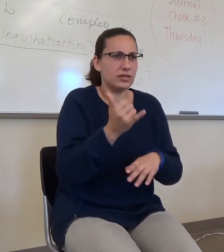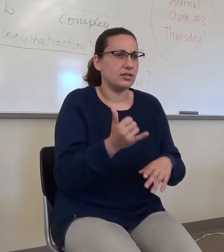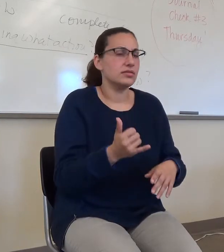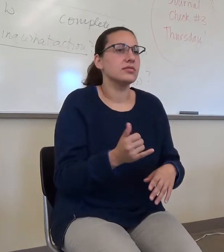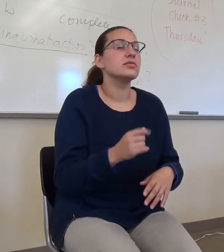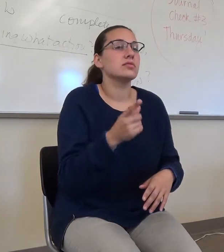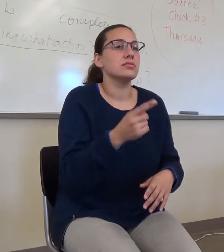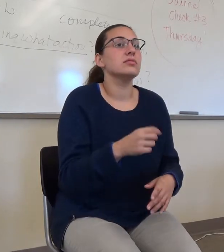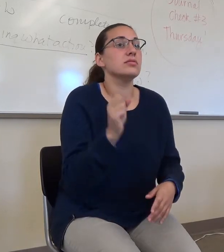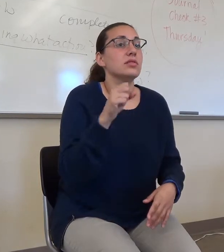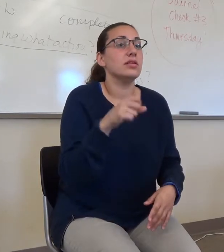Sandra?